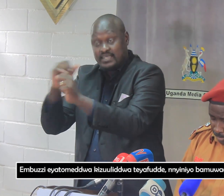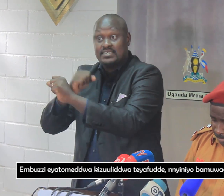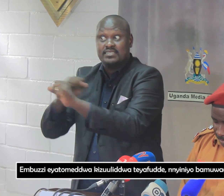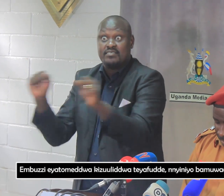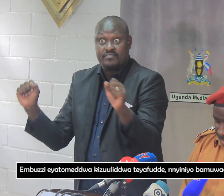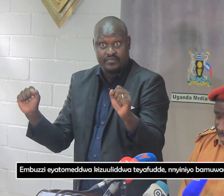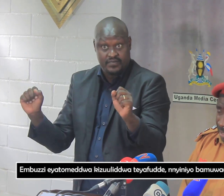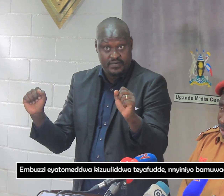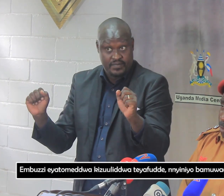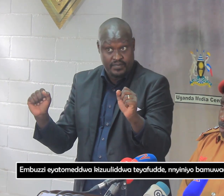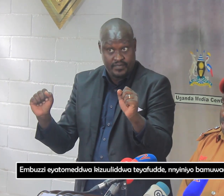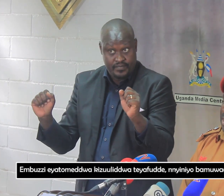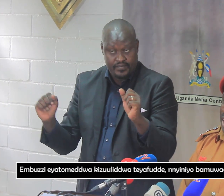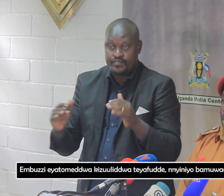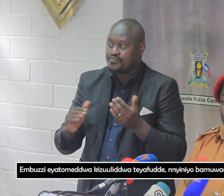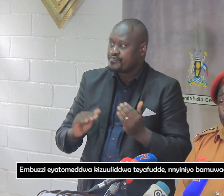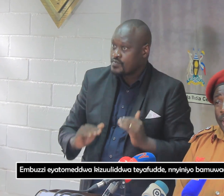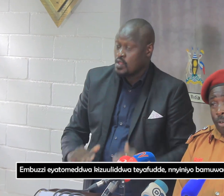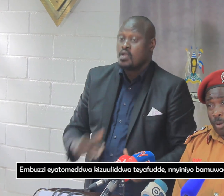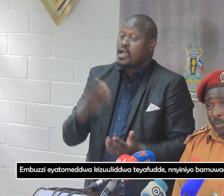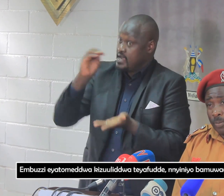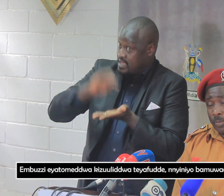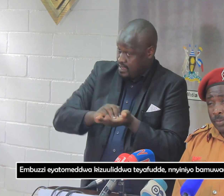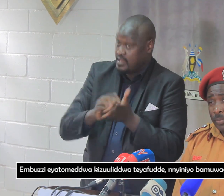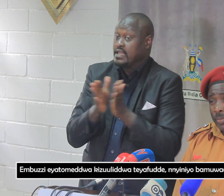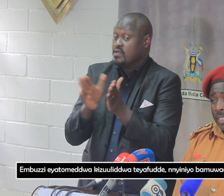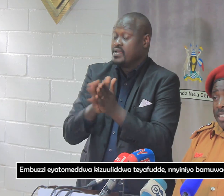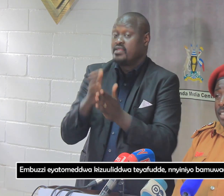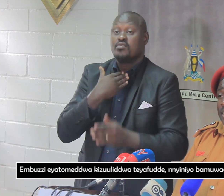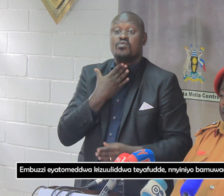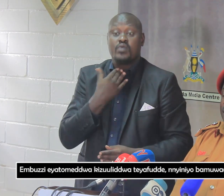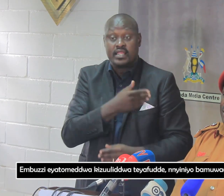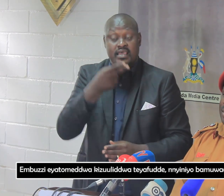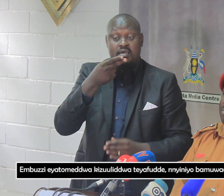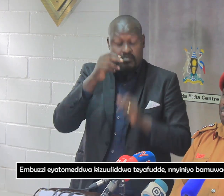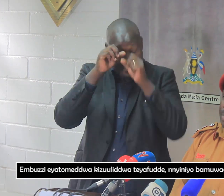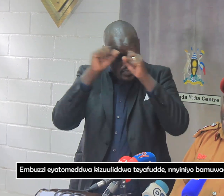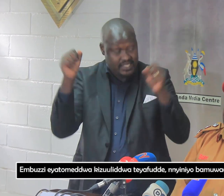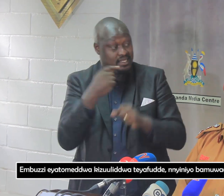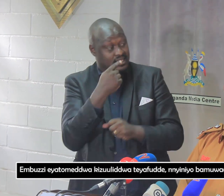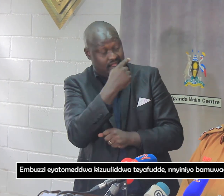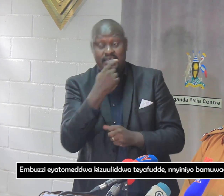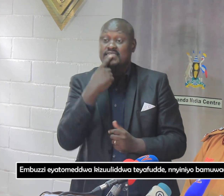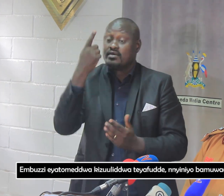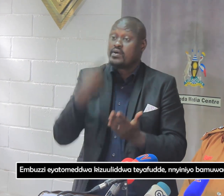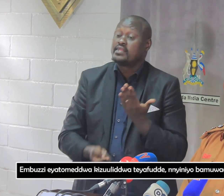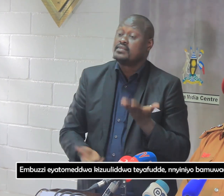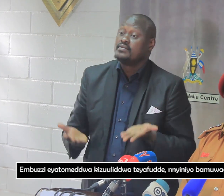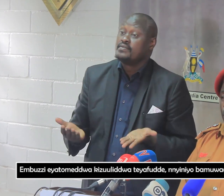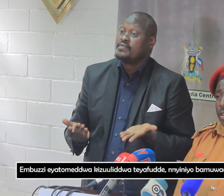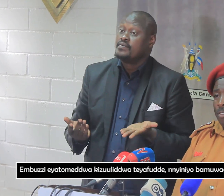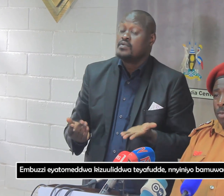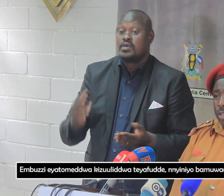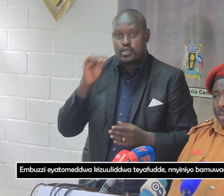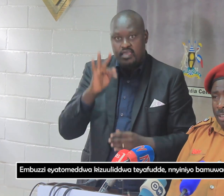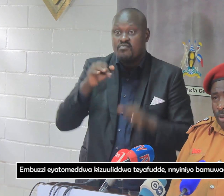safe. Of course, I want to re-echo His Excellency's message that if